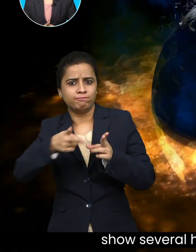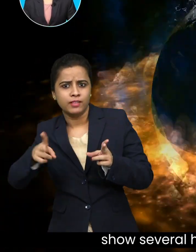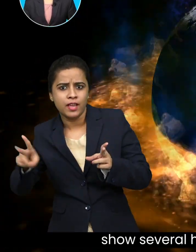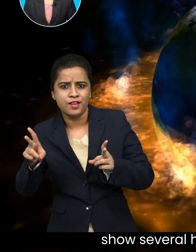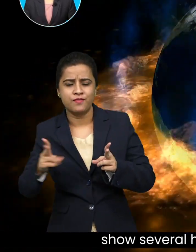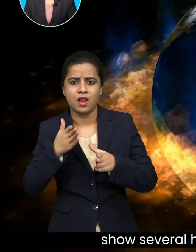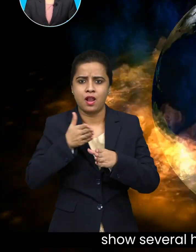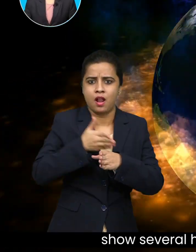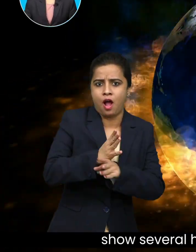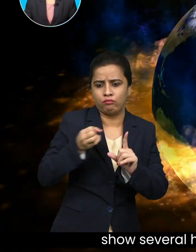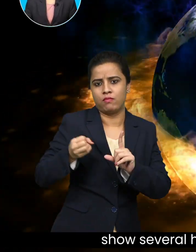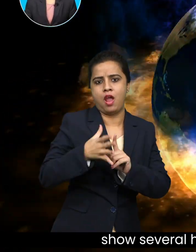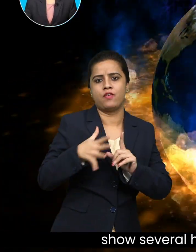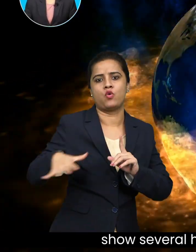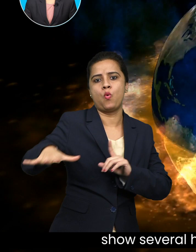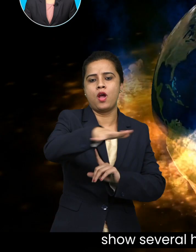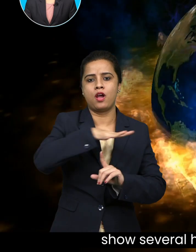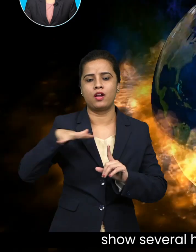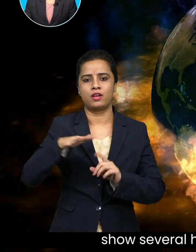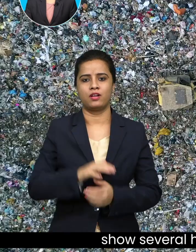the environment.